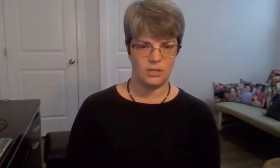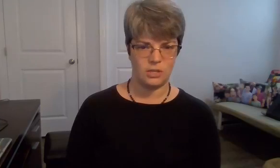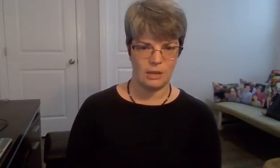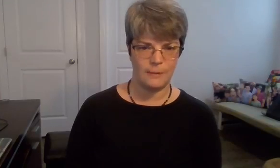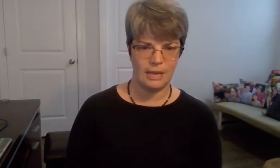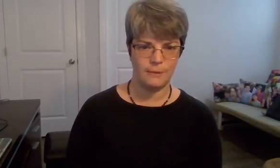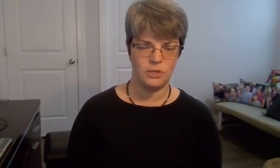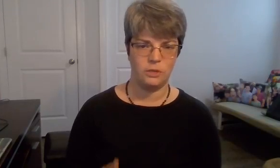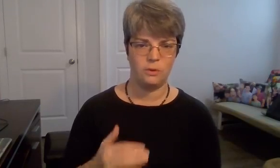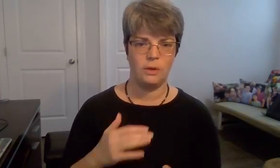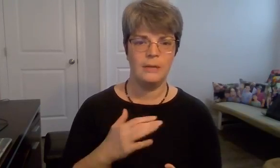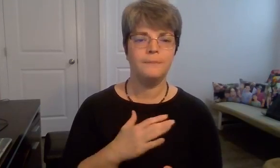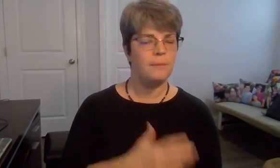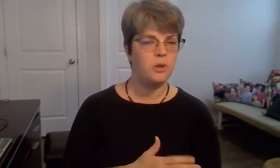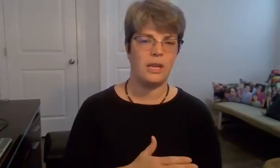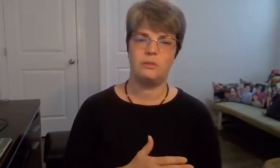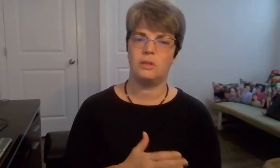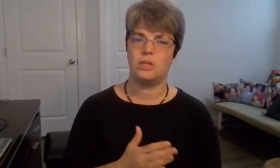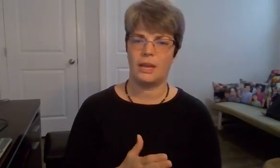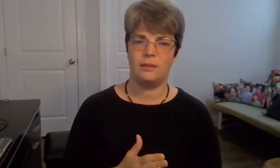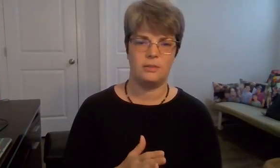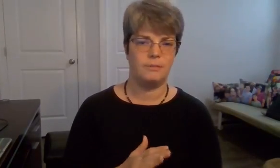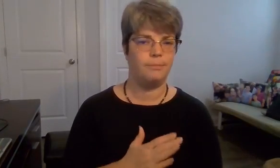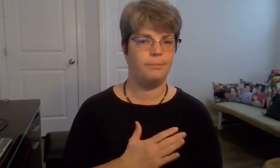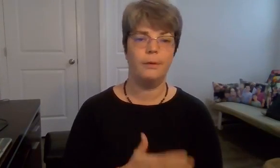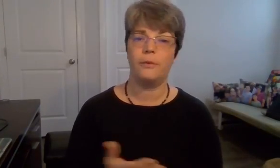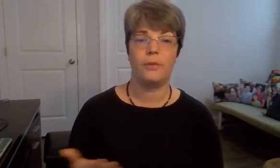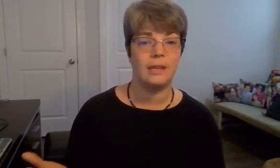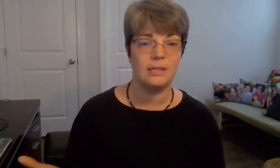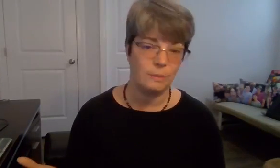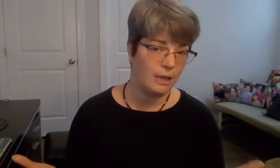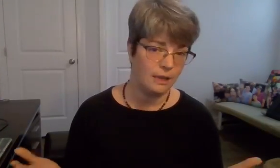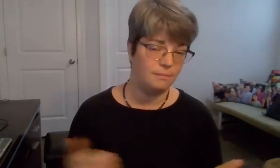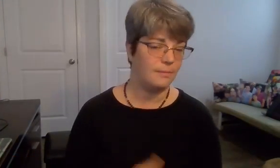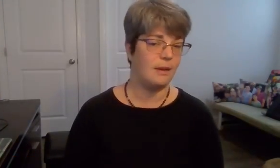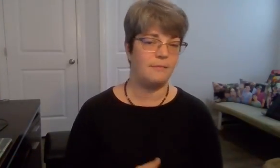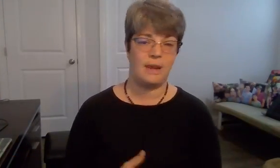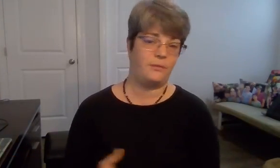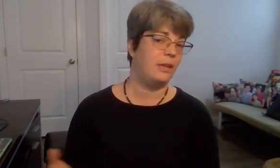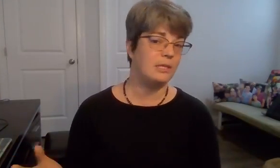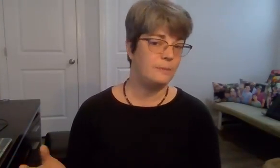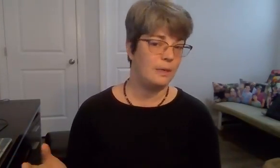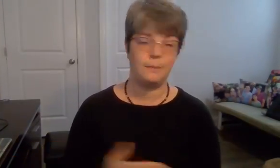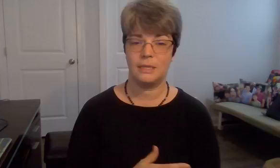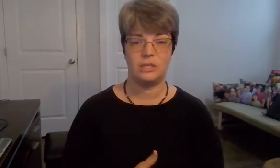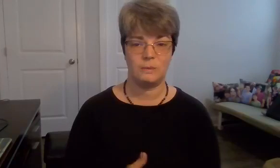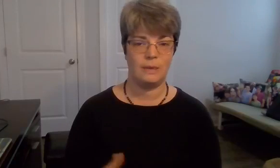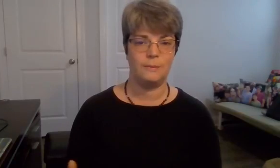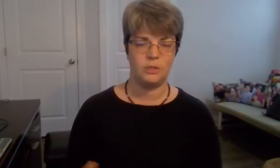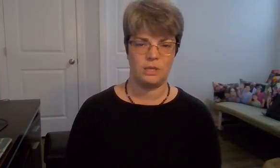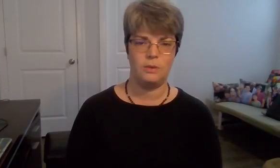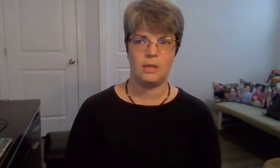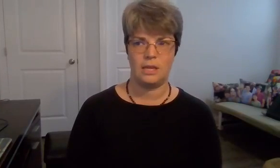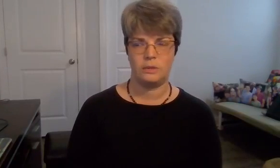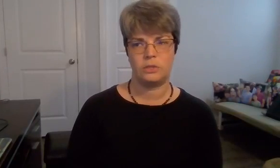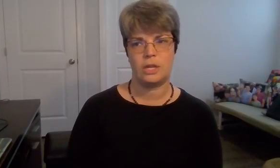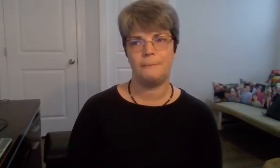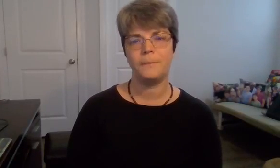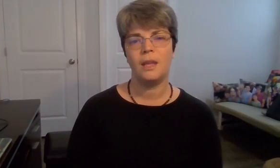communication, right? Being able to communicate to a child before they can speak, after they can speak, basically just being able to communicate to a child.